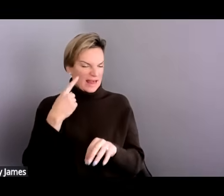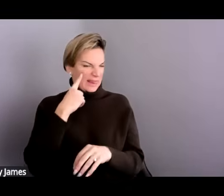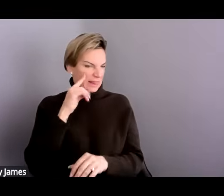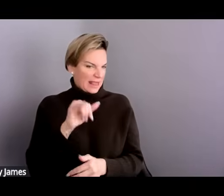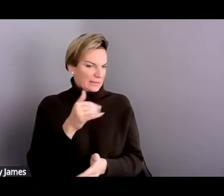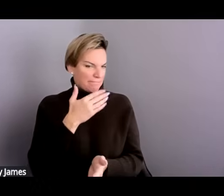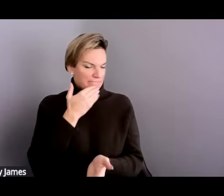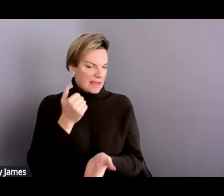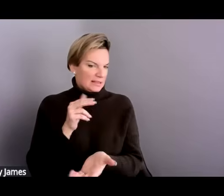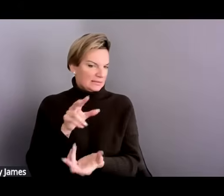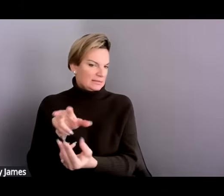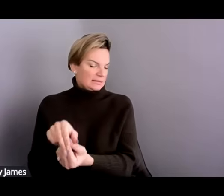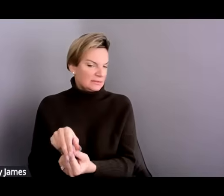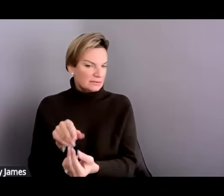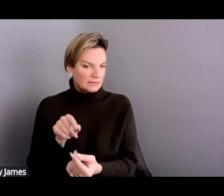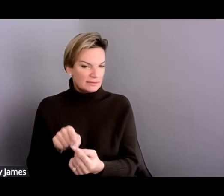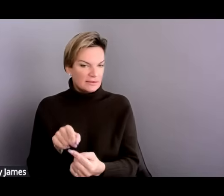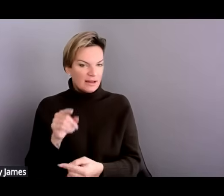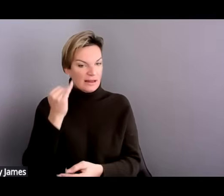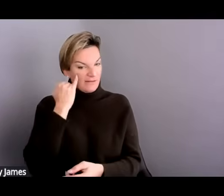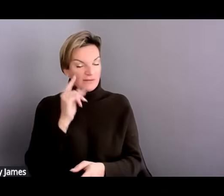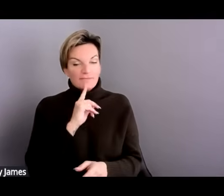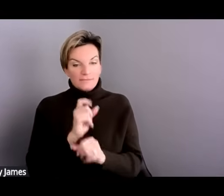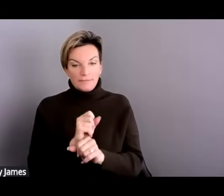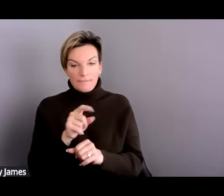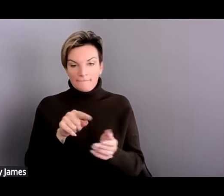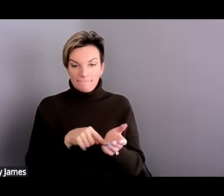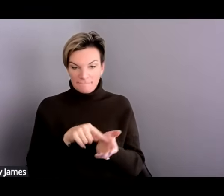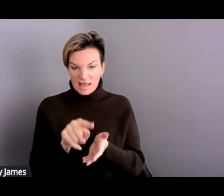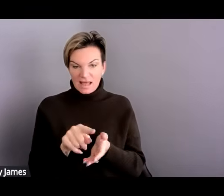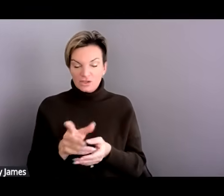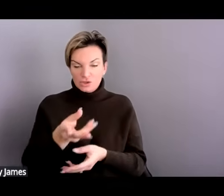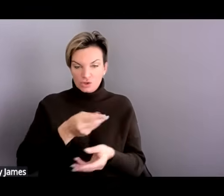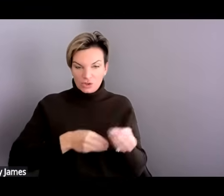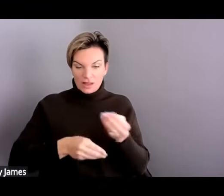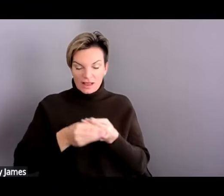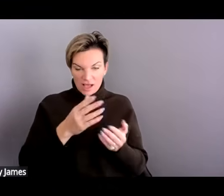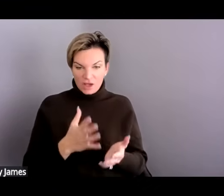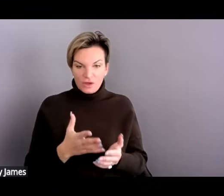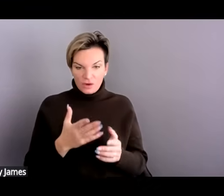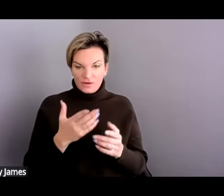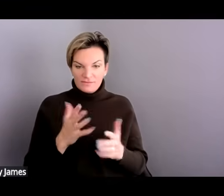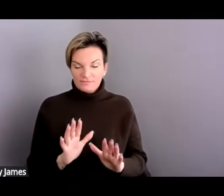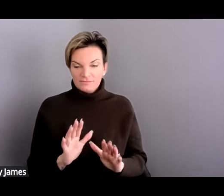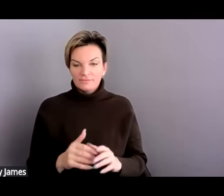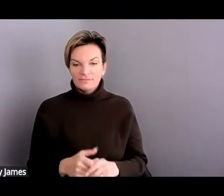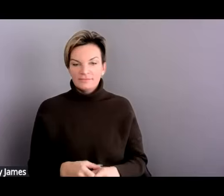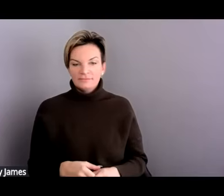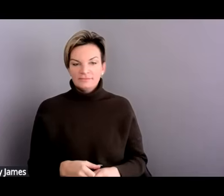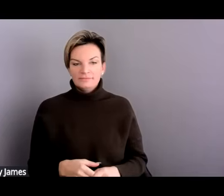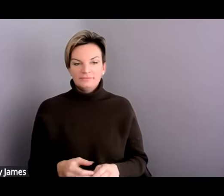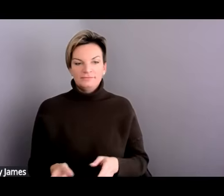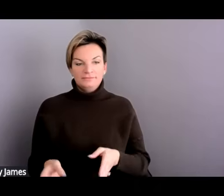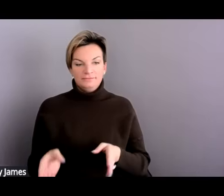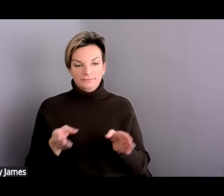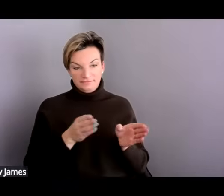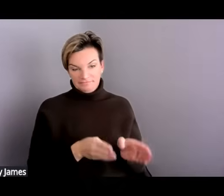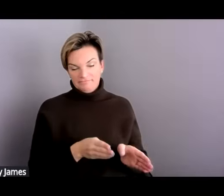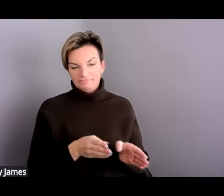they're paid circulators, the circulator, the But this document, to